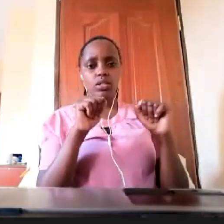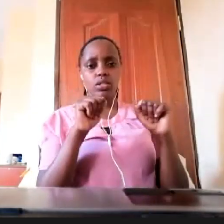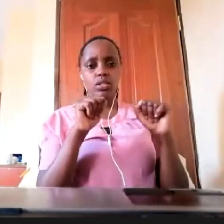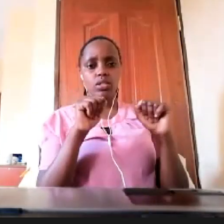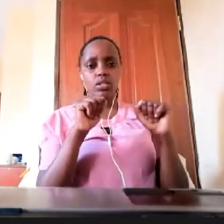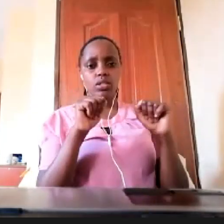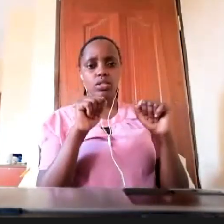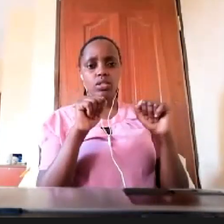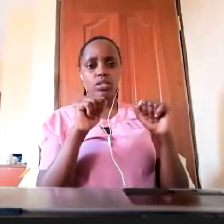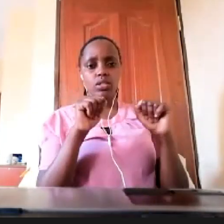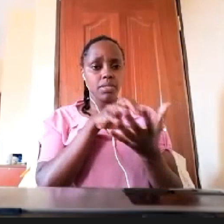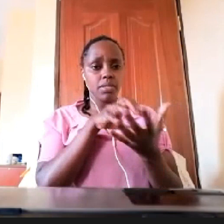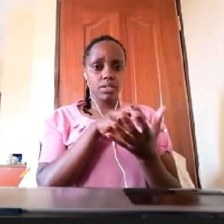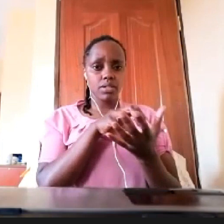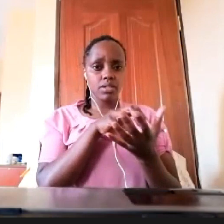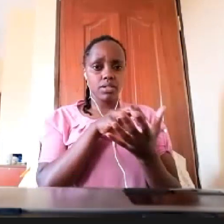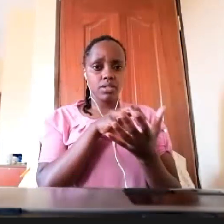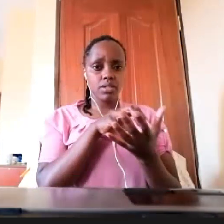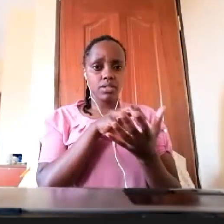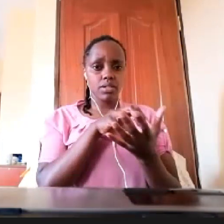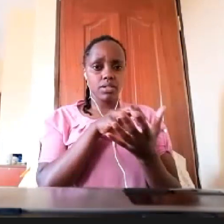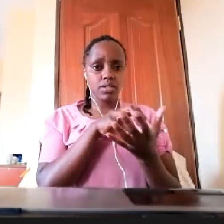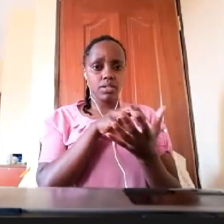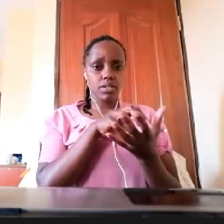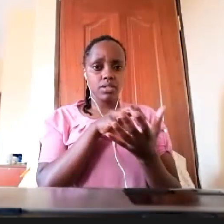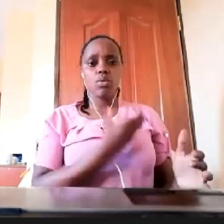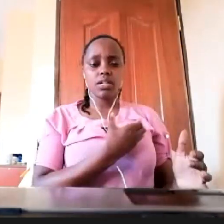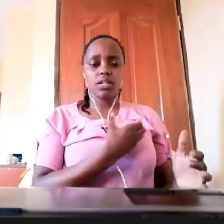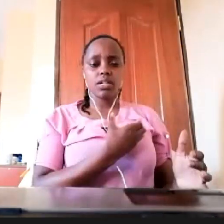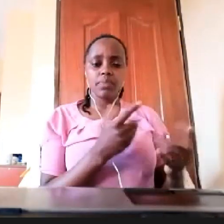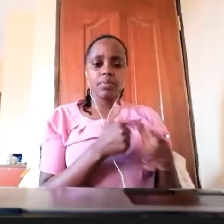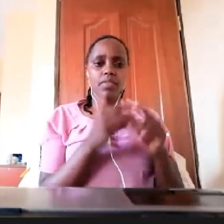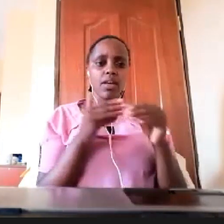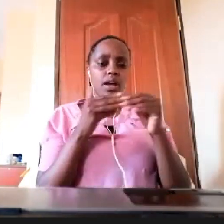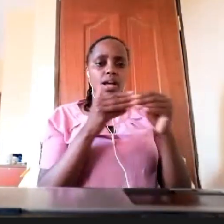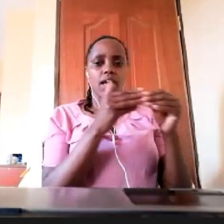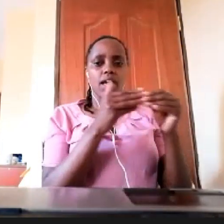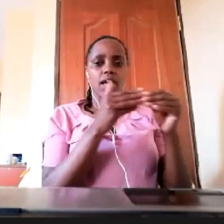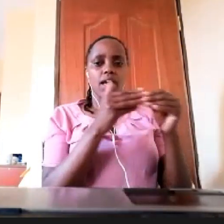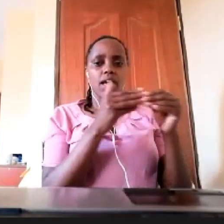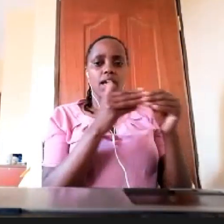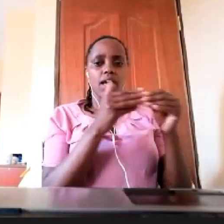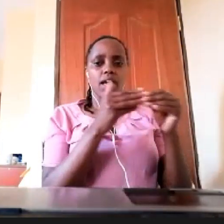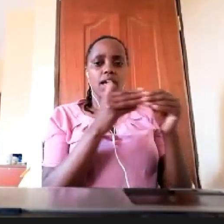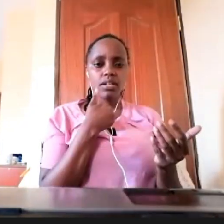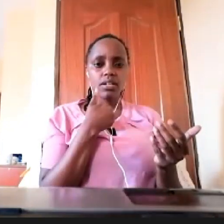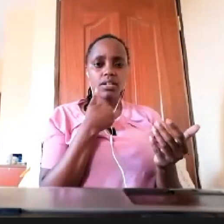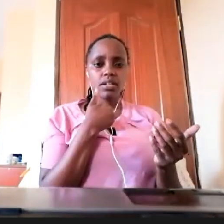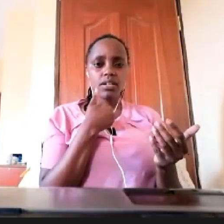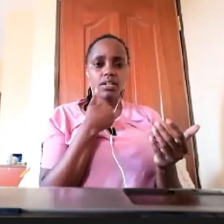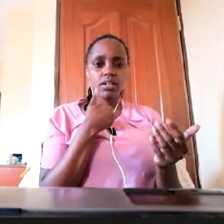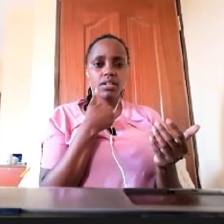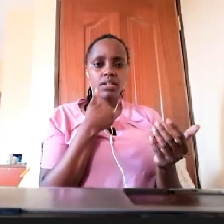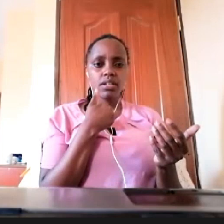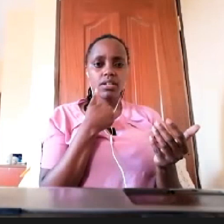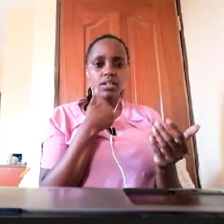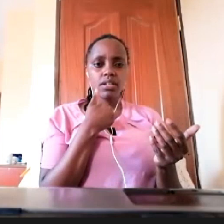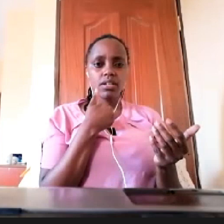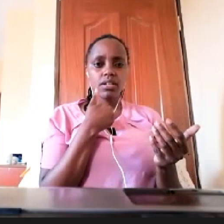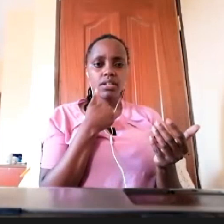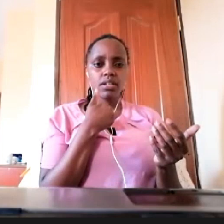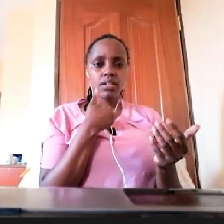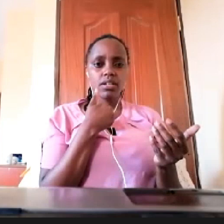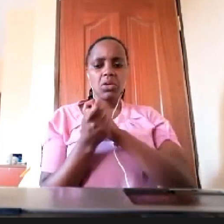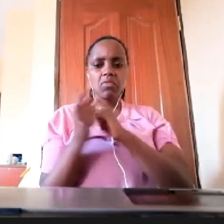observer status at the African Committee. The guidelines have been have been revised, and we